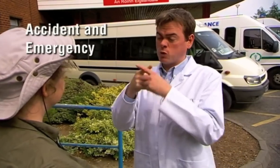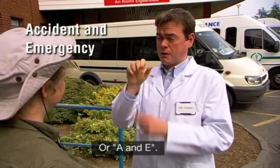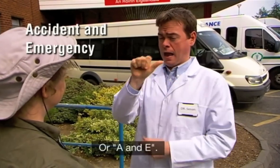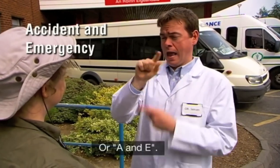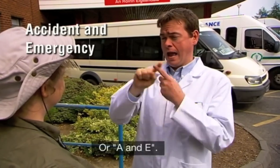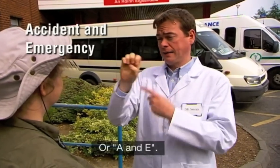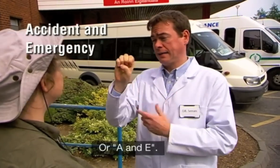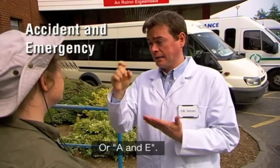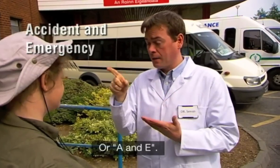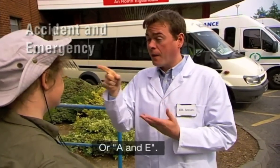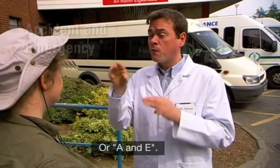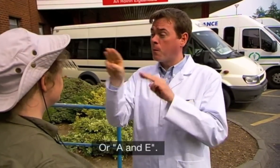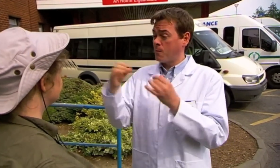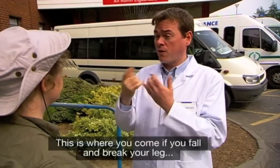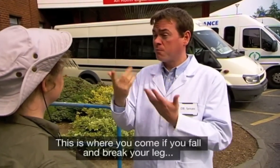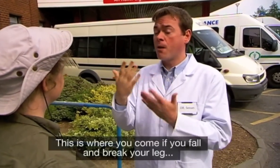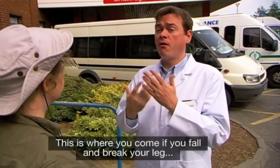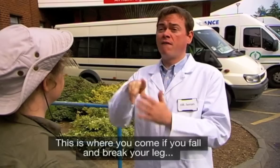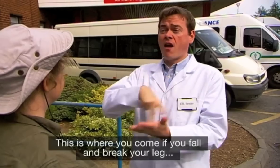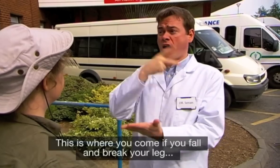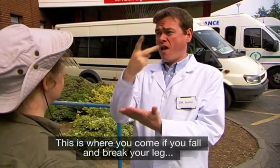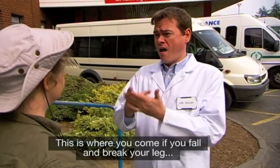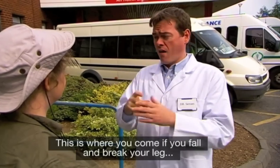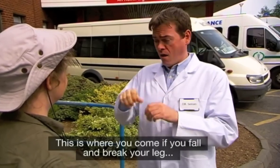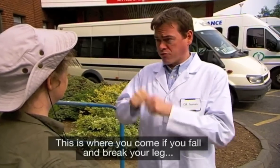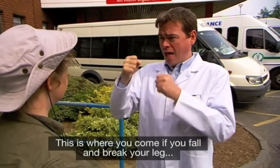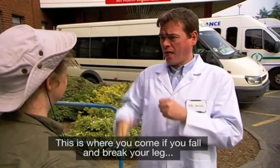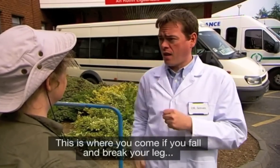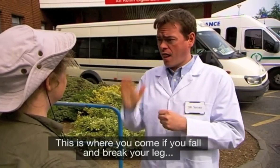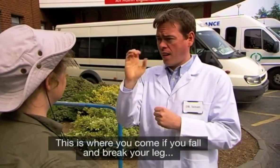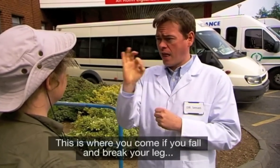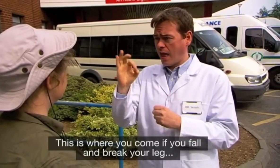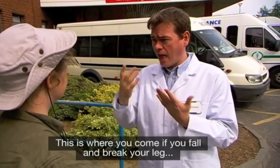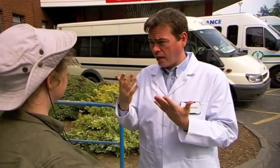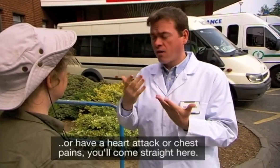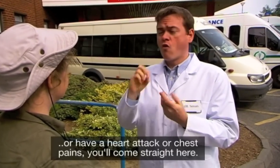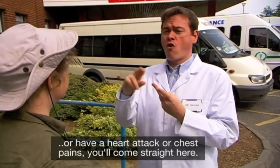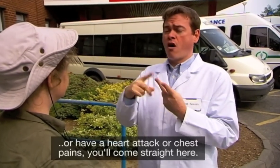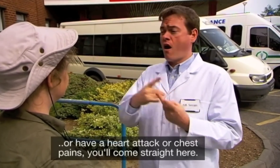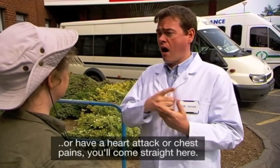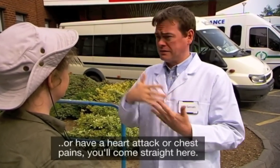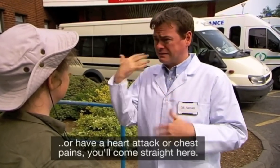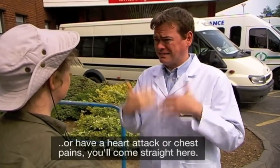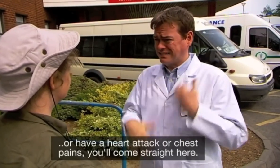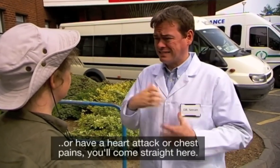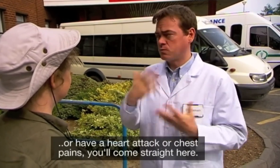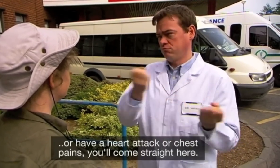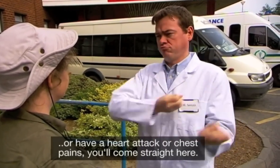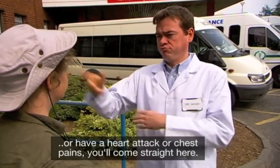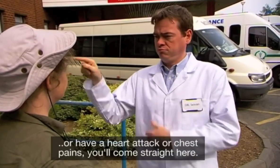Or A&D. This is where you'll come if you fall and break your leg, or have a heart attack, or chest pains.